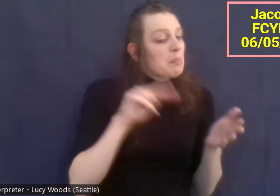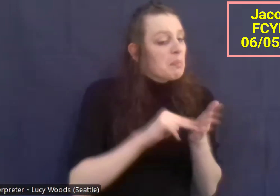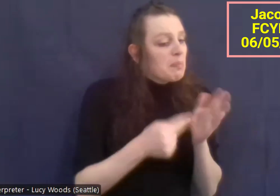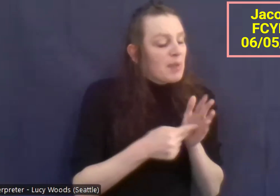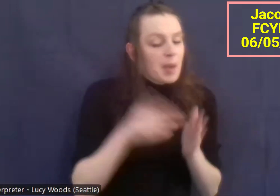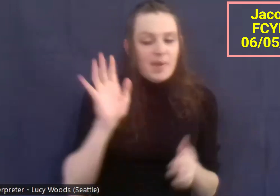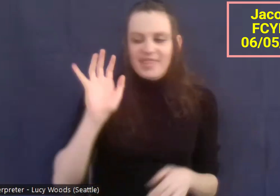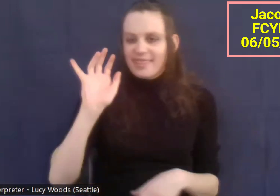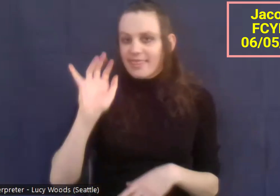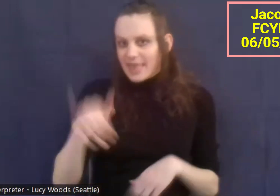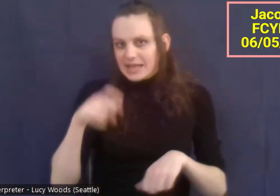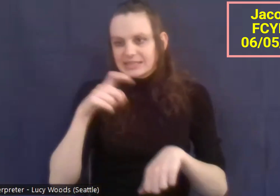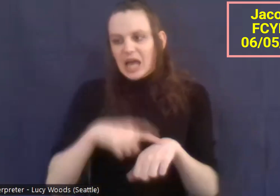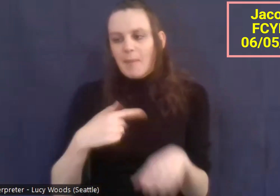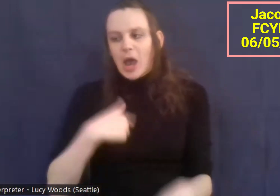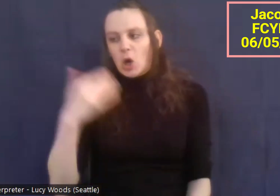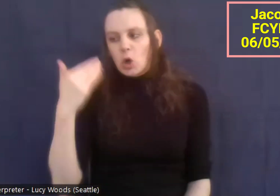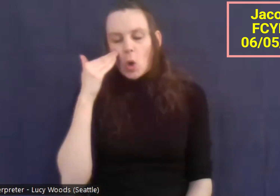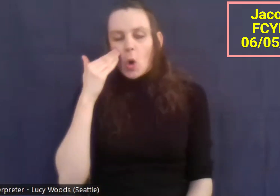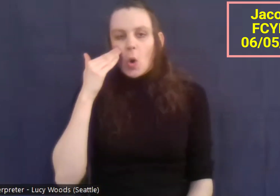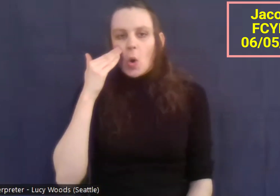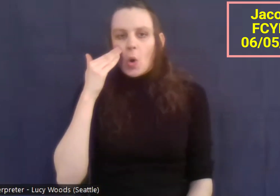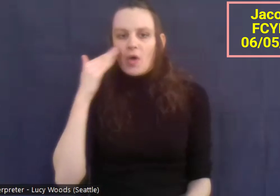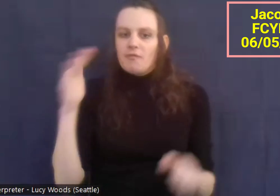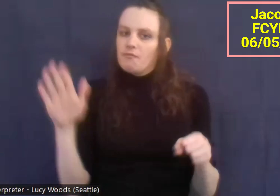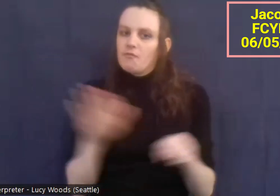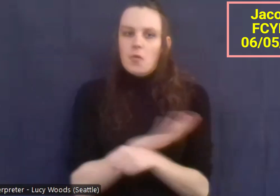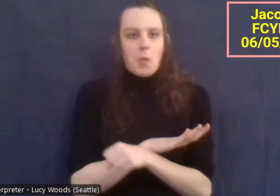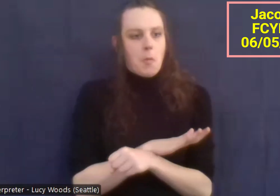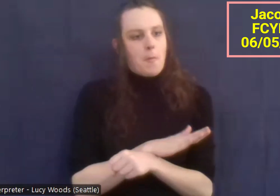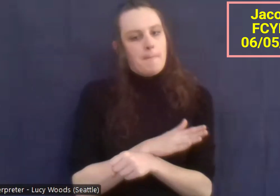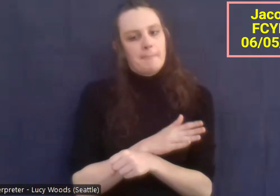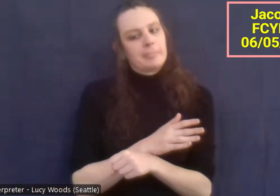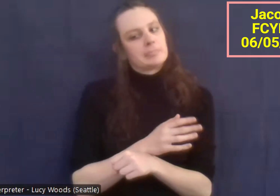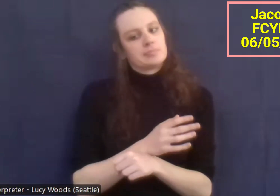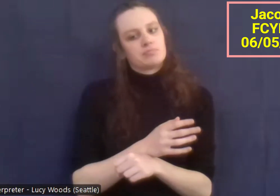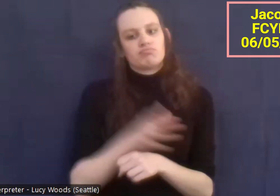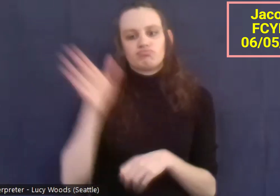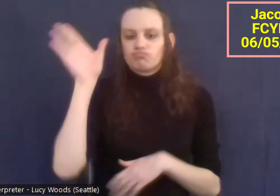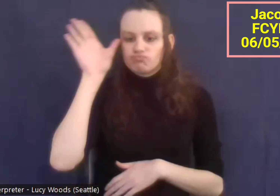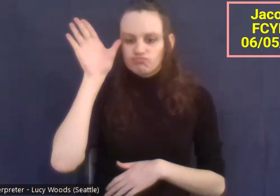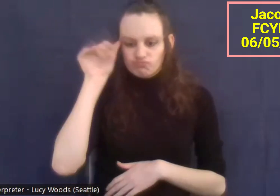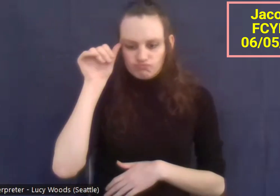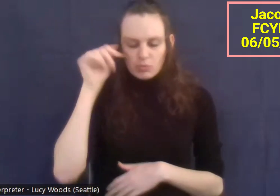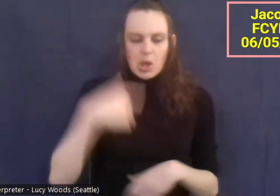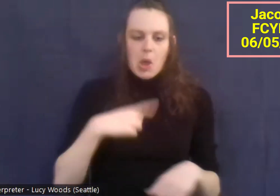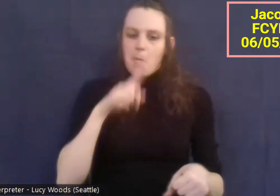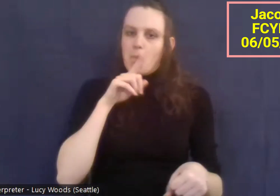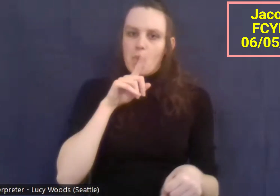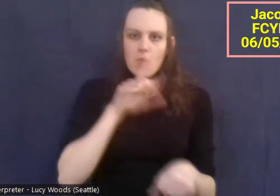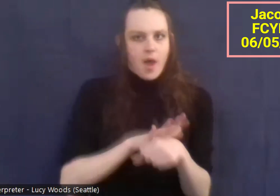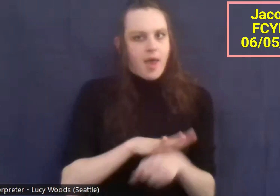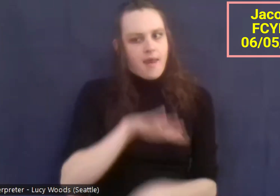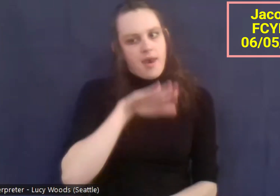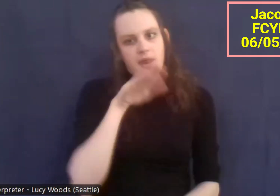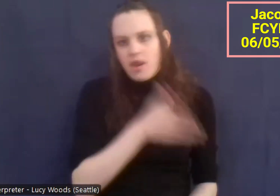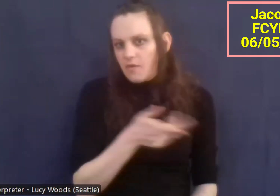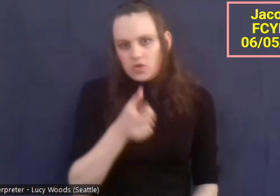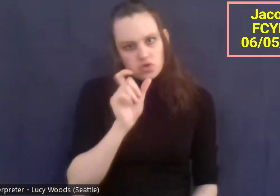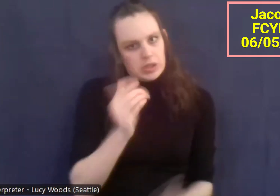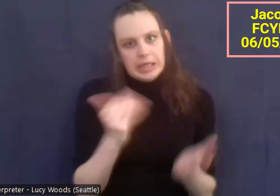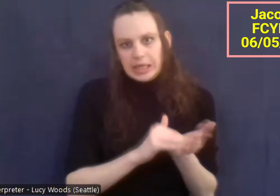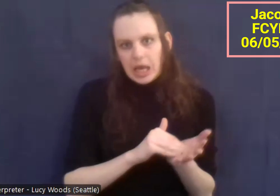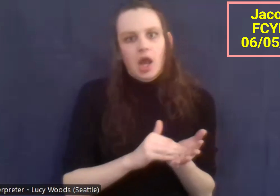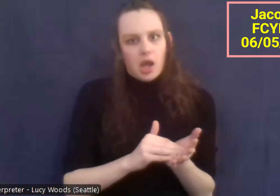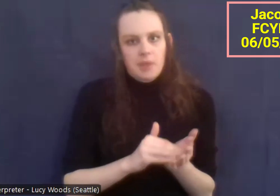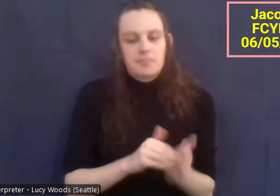time I know with every fiber of my being, everything I had in me, I knew I meant I wasn't going to drink ever again.